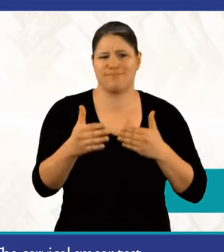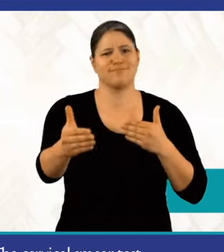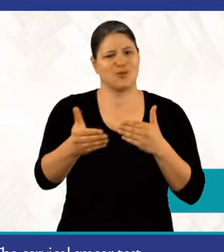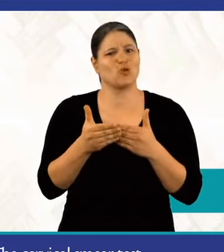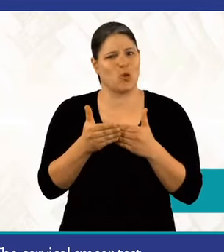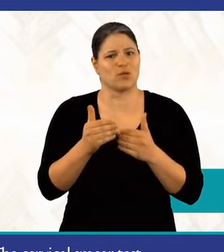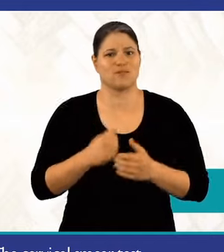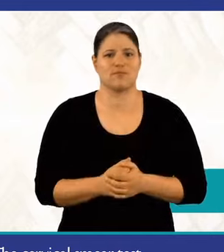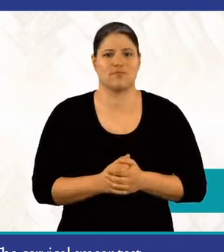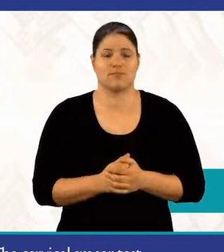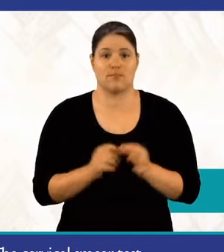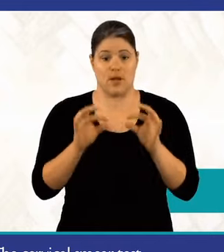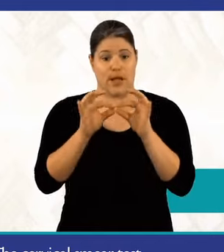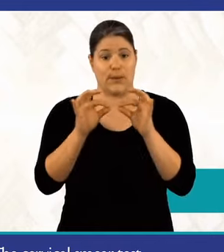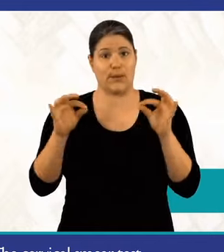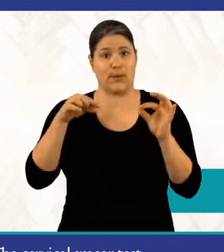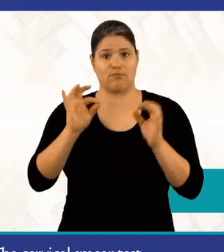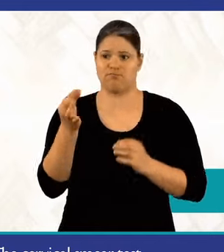This process will only take a few minutes.